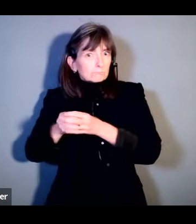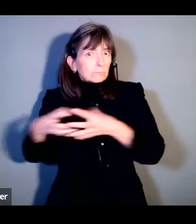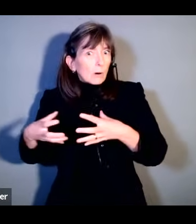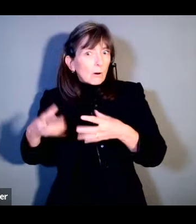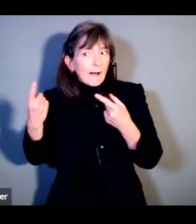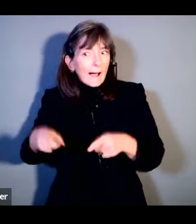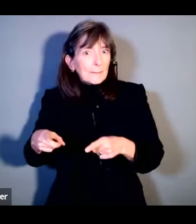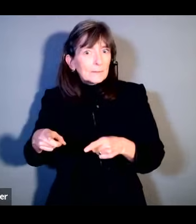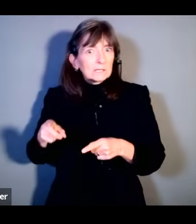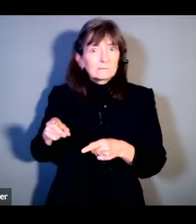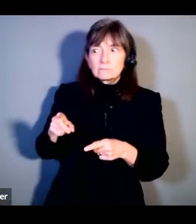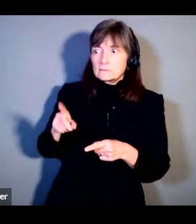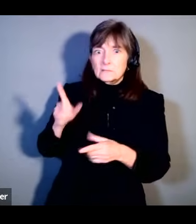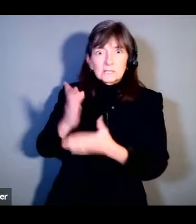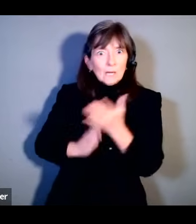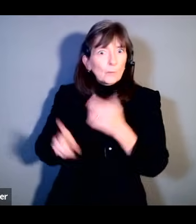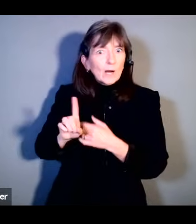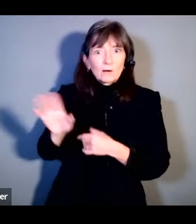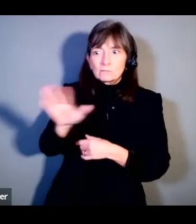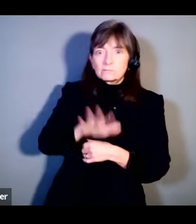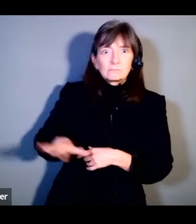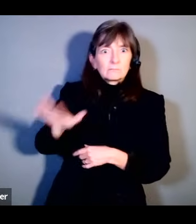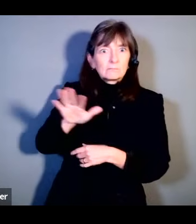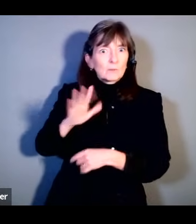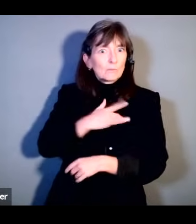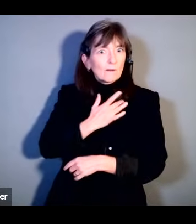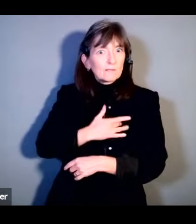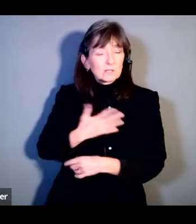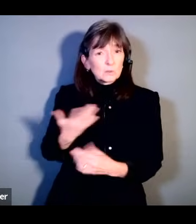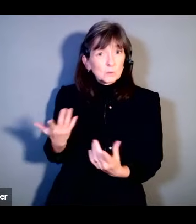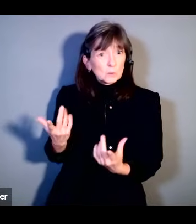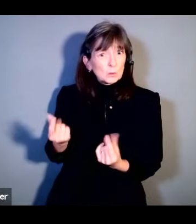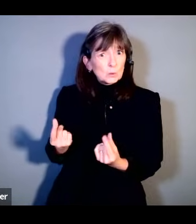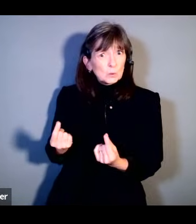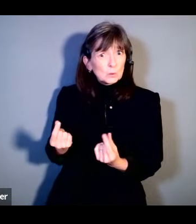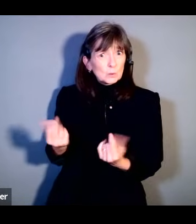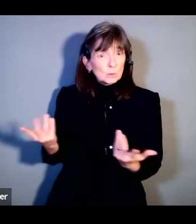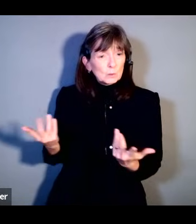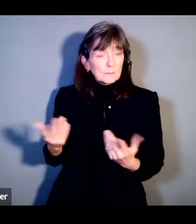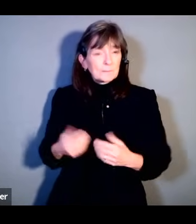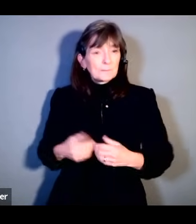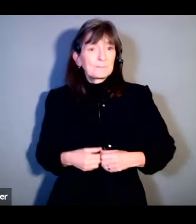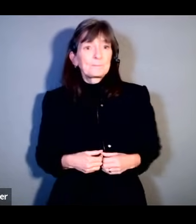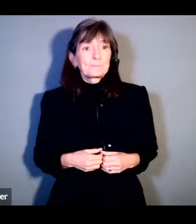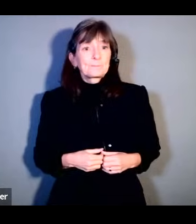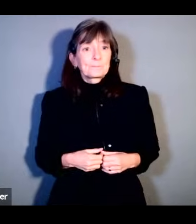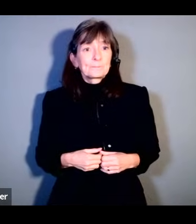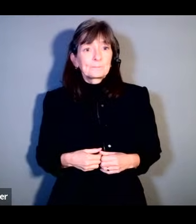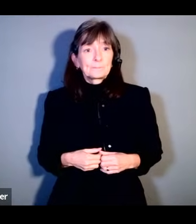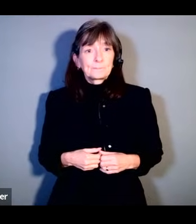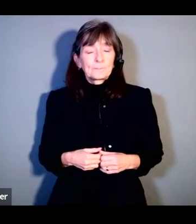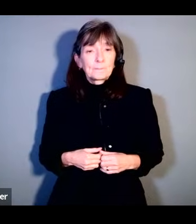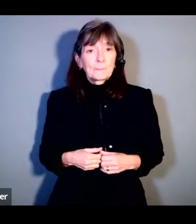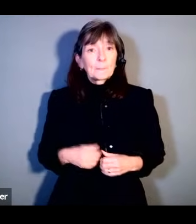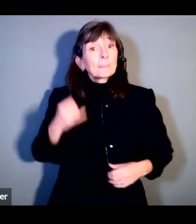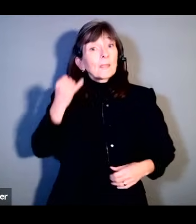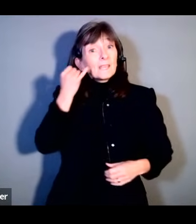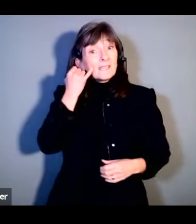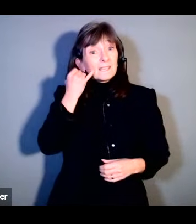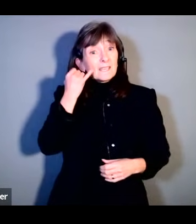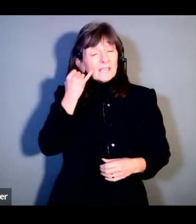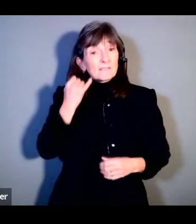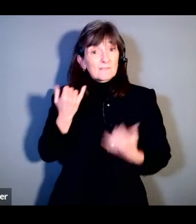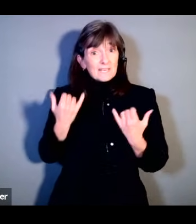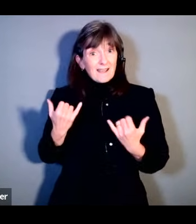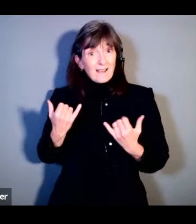this by way of processing and all the other details that go along with it? Yeah, so if we have an outbreak